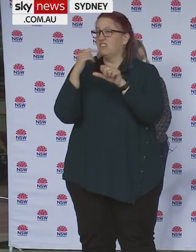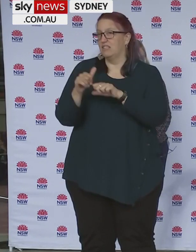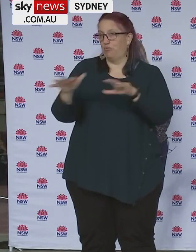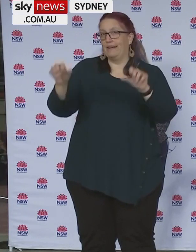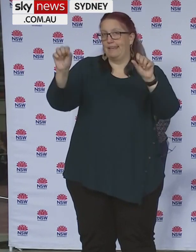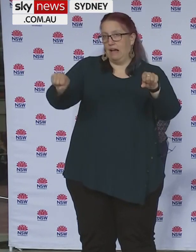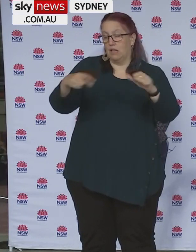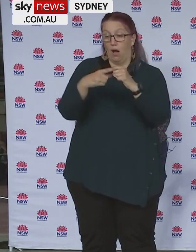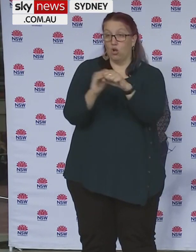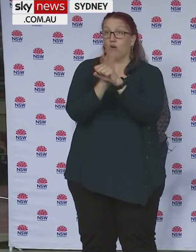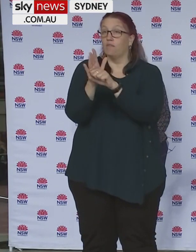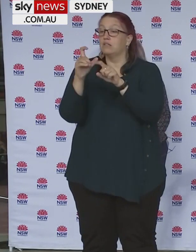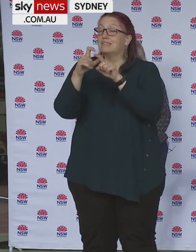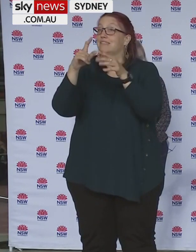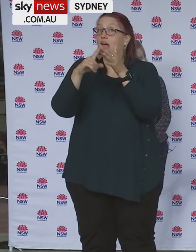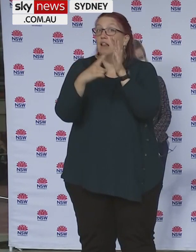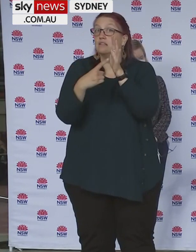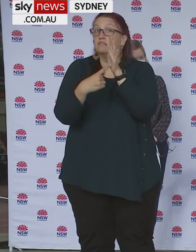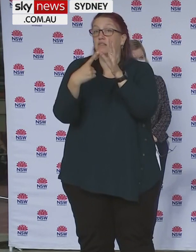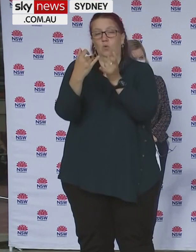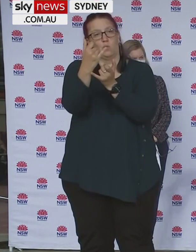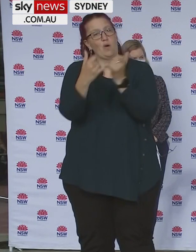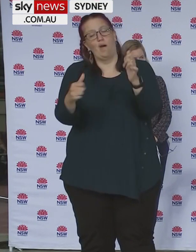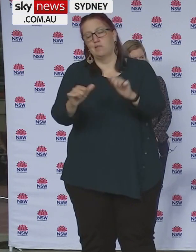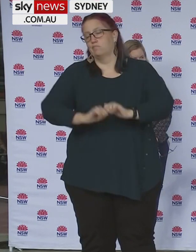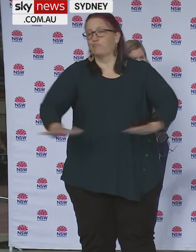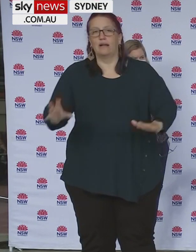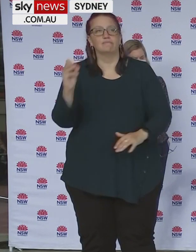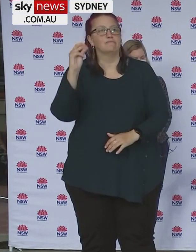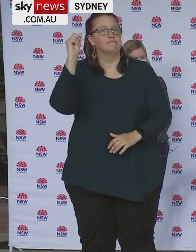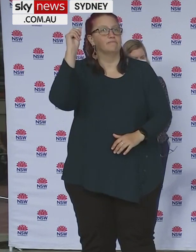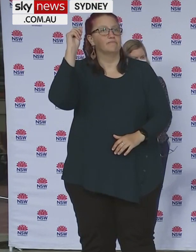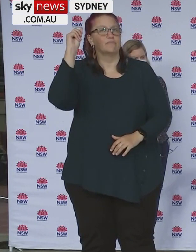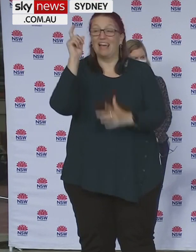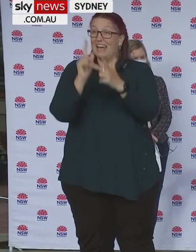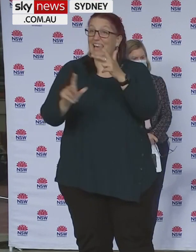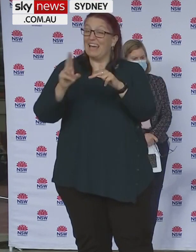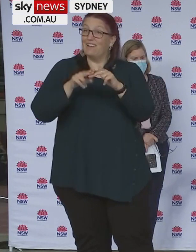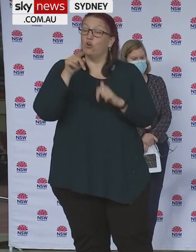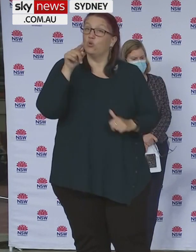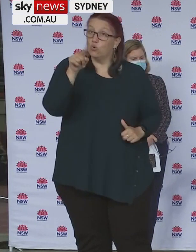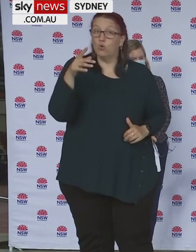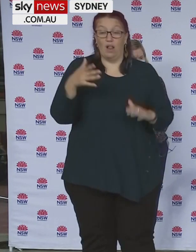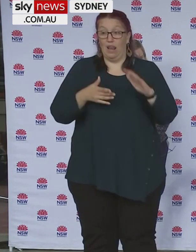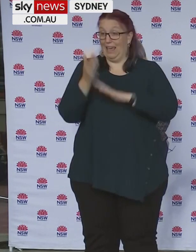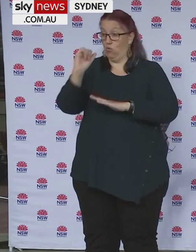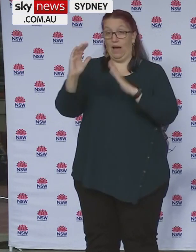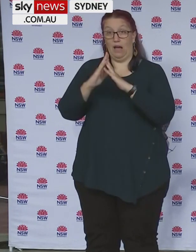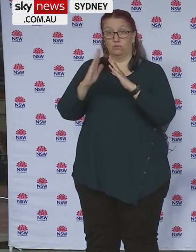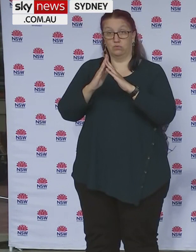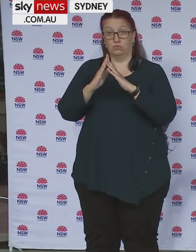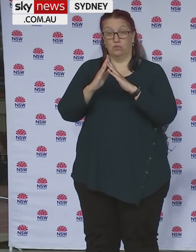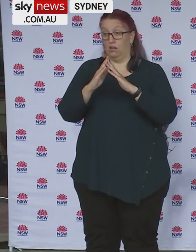urge anybody who leaves the house, assume that you have the virus or that people you come into contact with have the virus, and